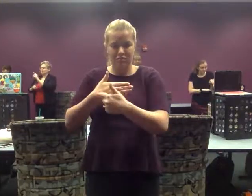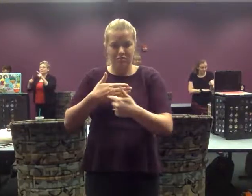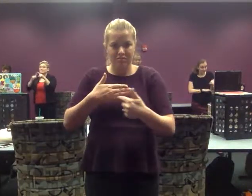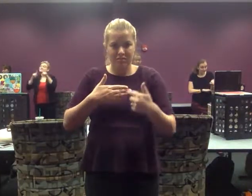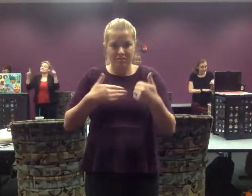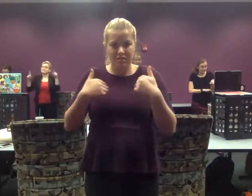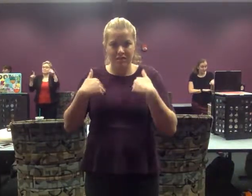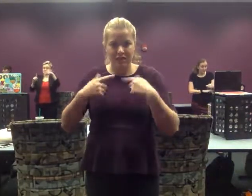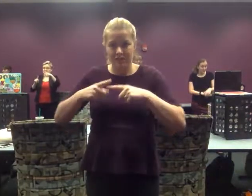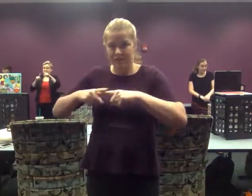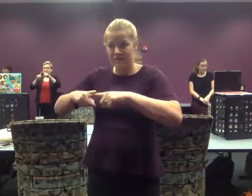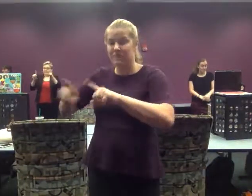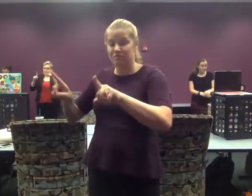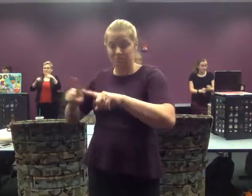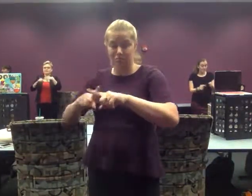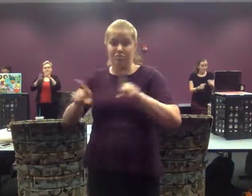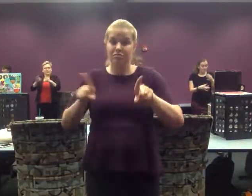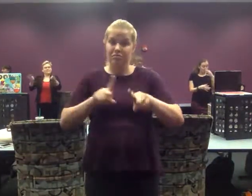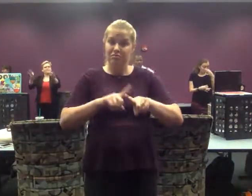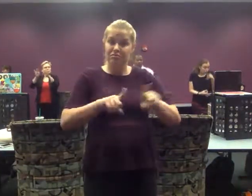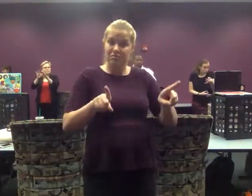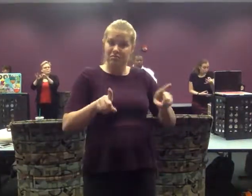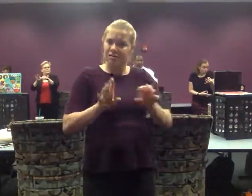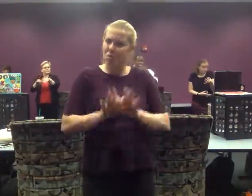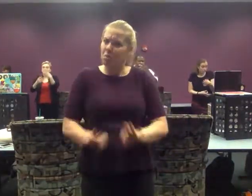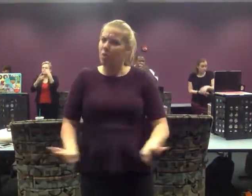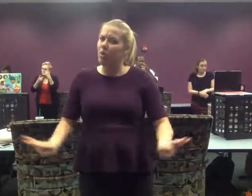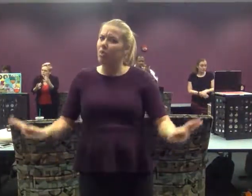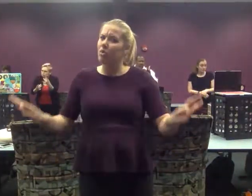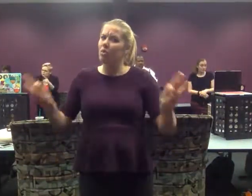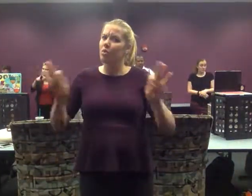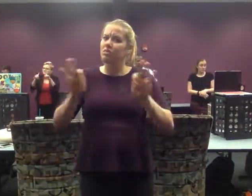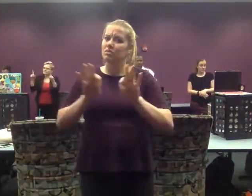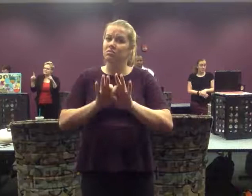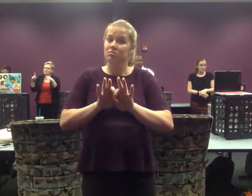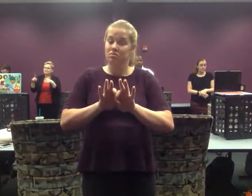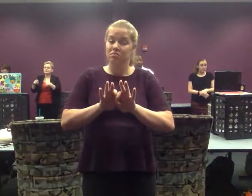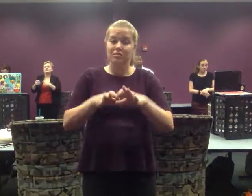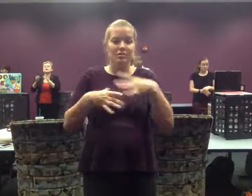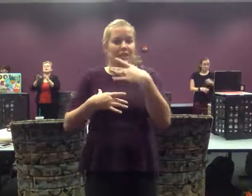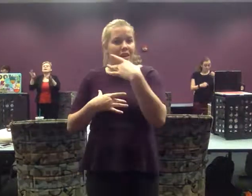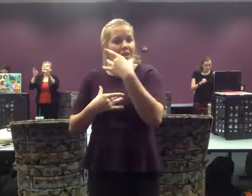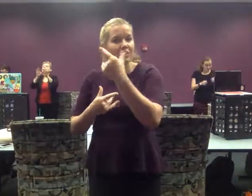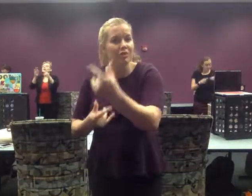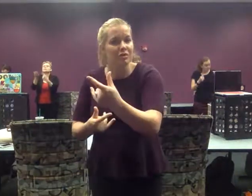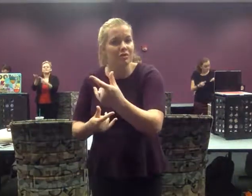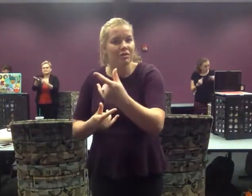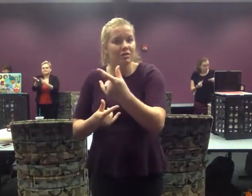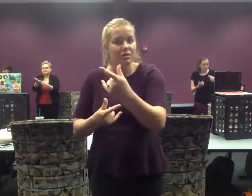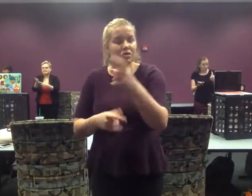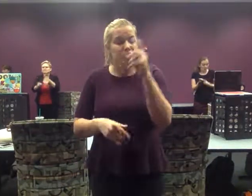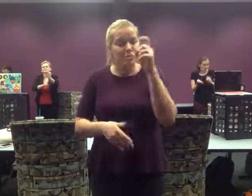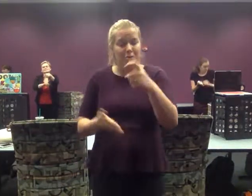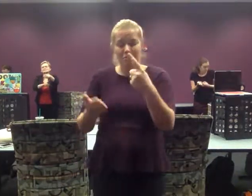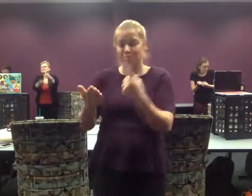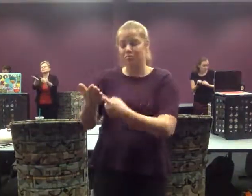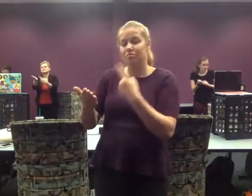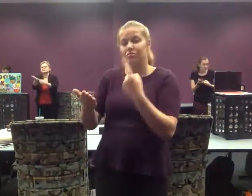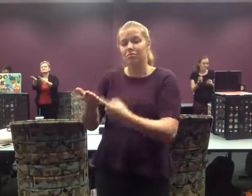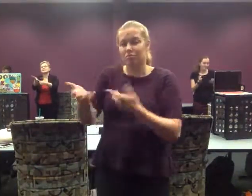differences are interesting, that the differences are worth debating, discussing, and compromising on so that we can